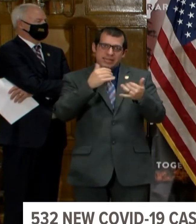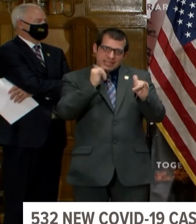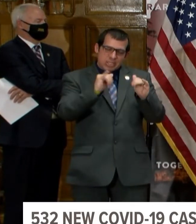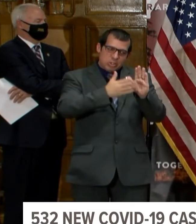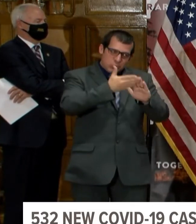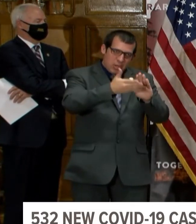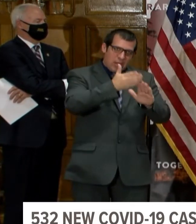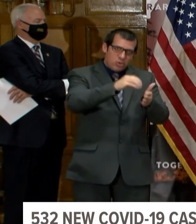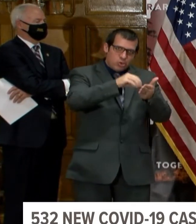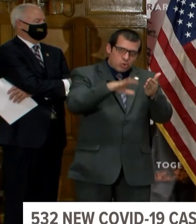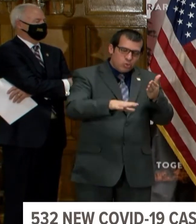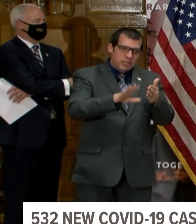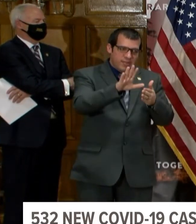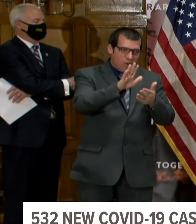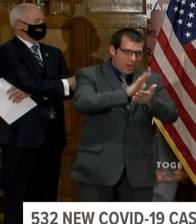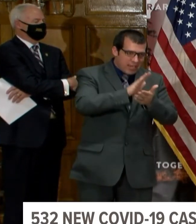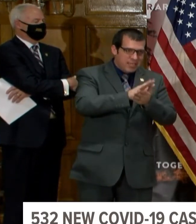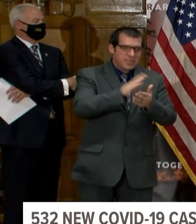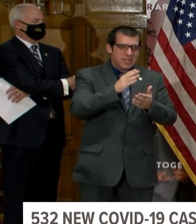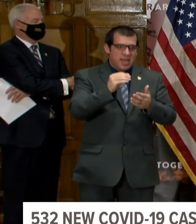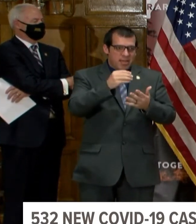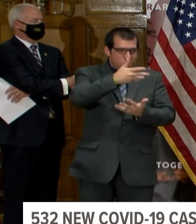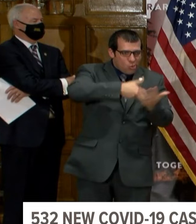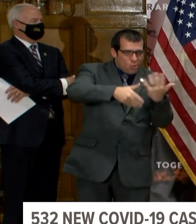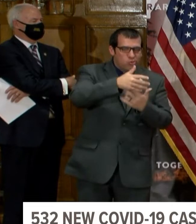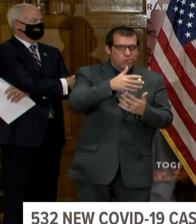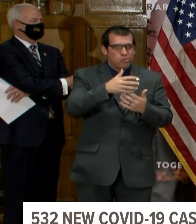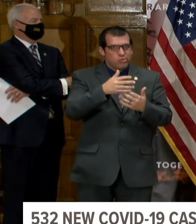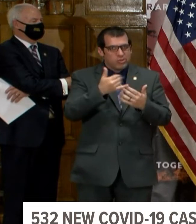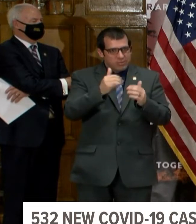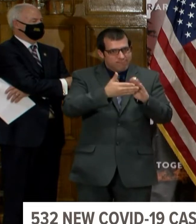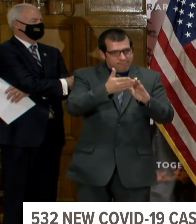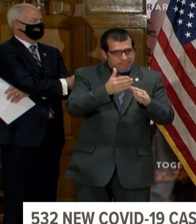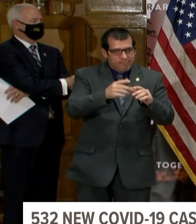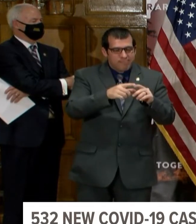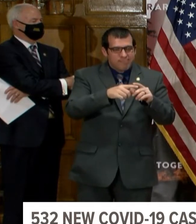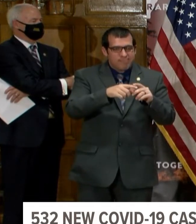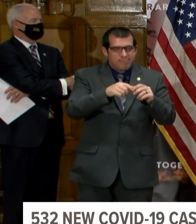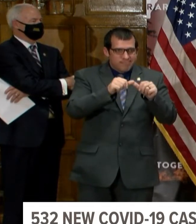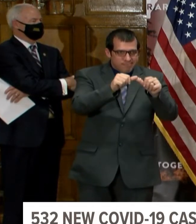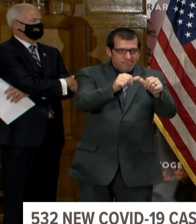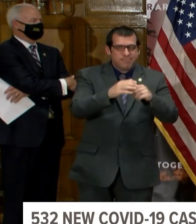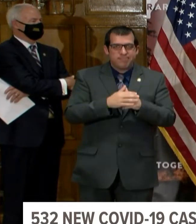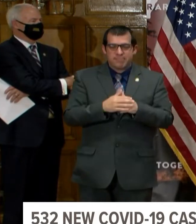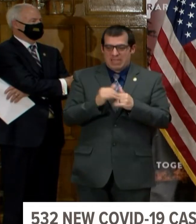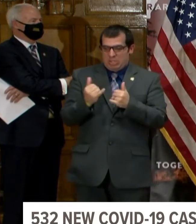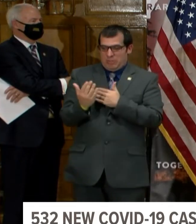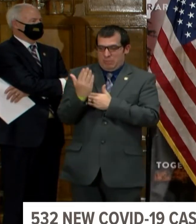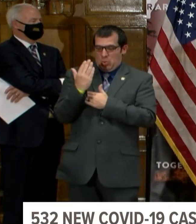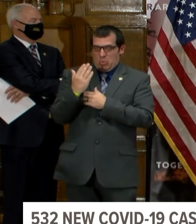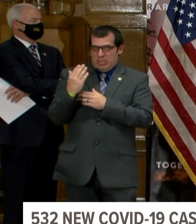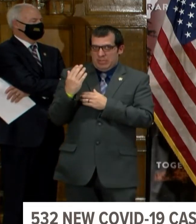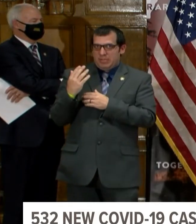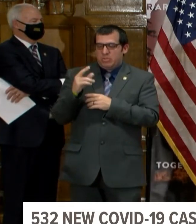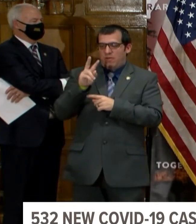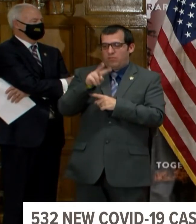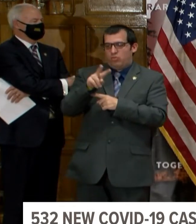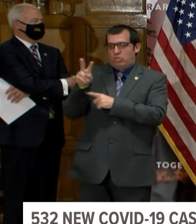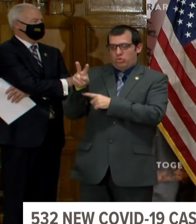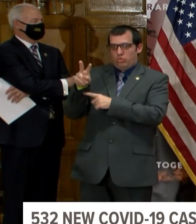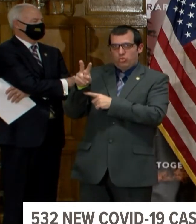and social and emotional well-being. As of this morning, we had 22